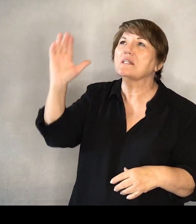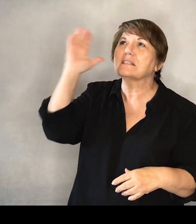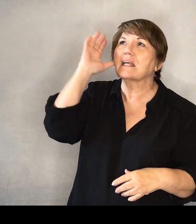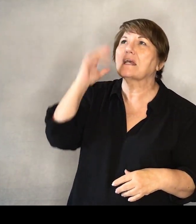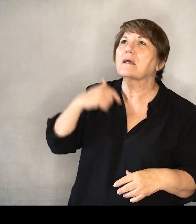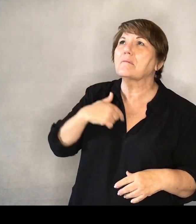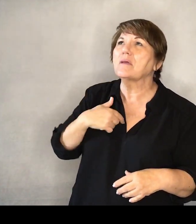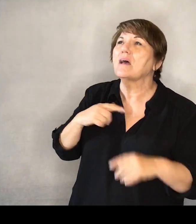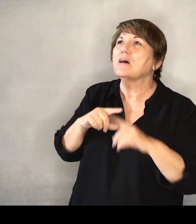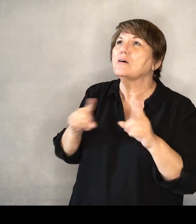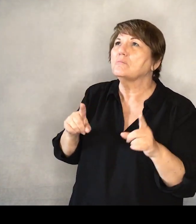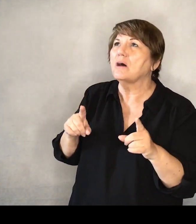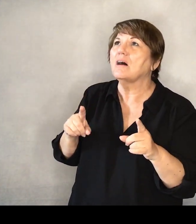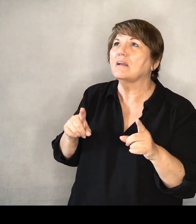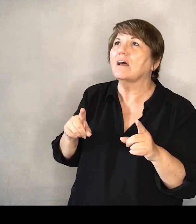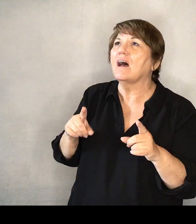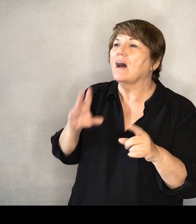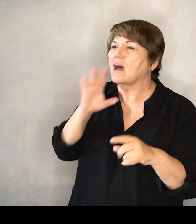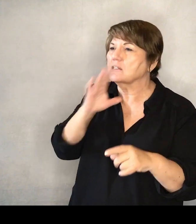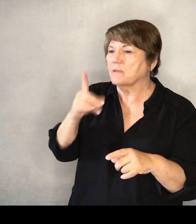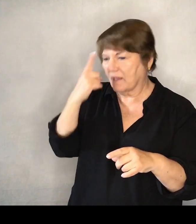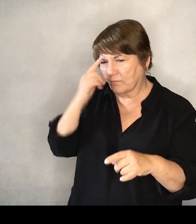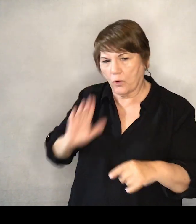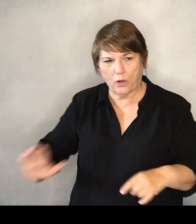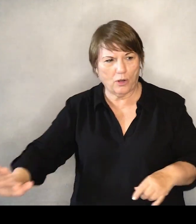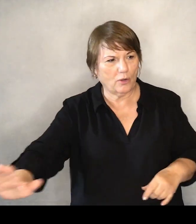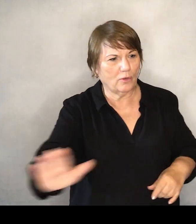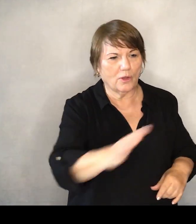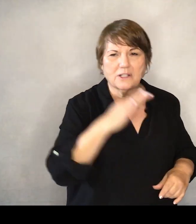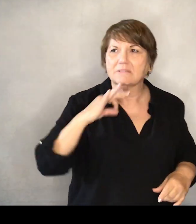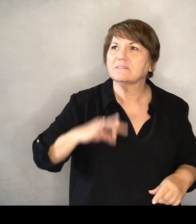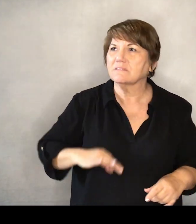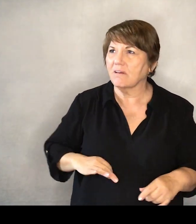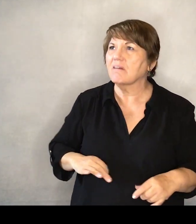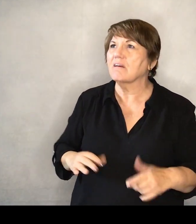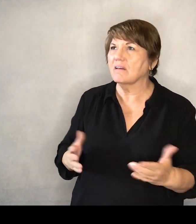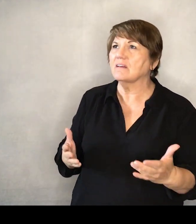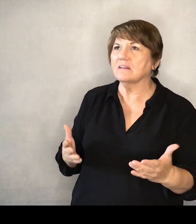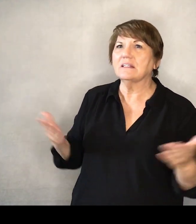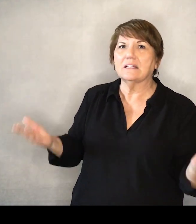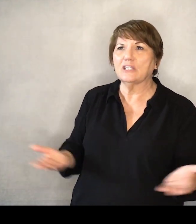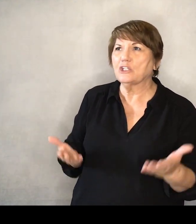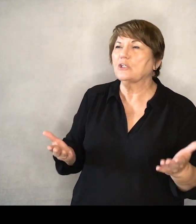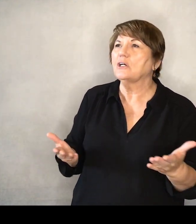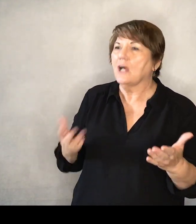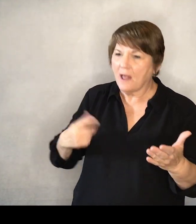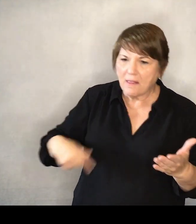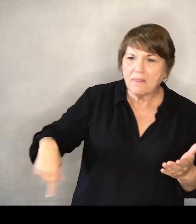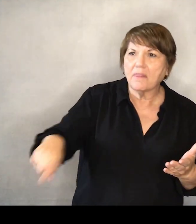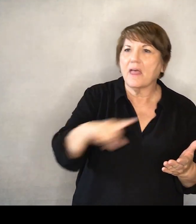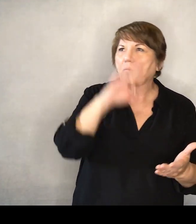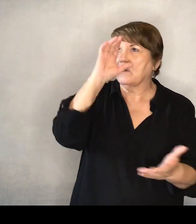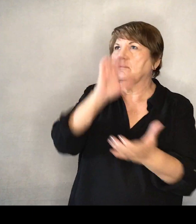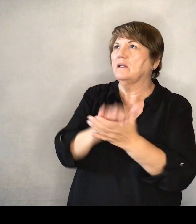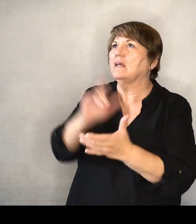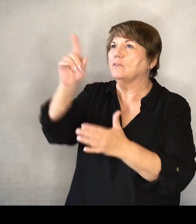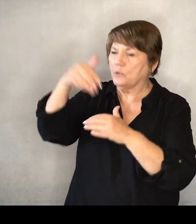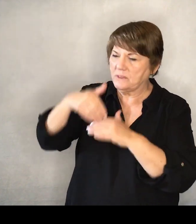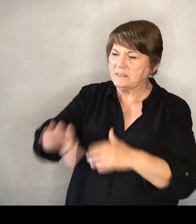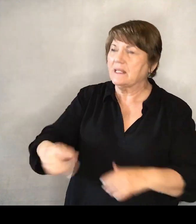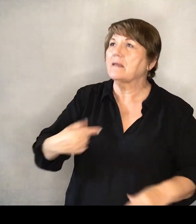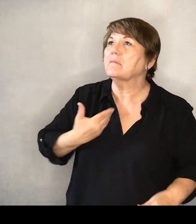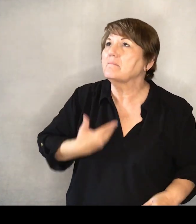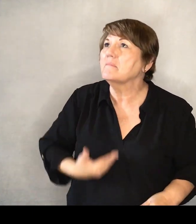me. But I said it out loud for the sake of all these people standing here, so that they will believe that you sent